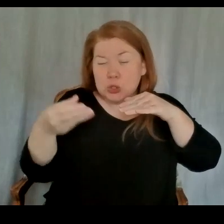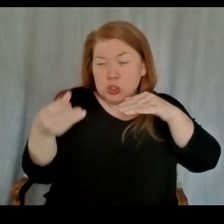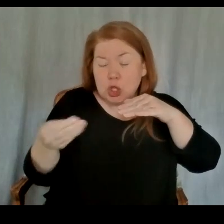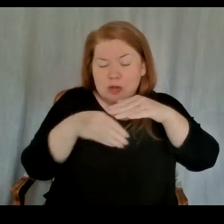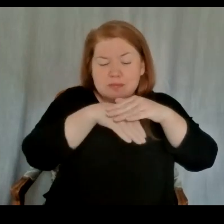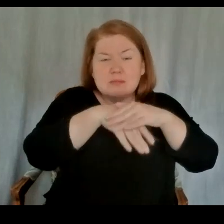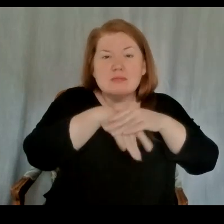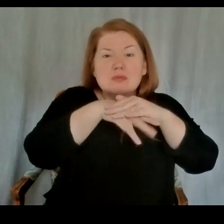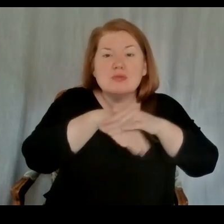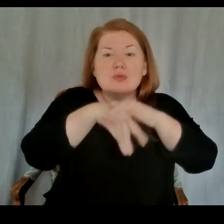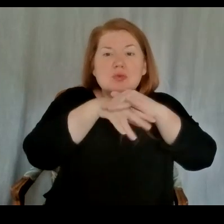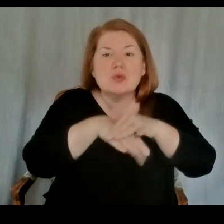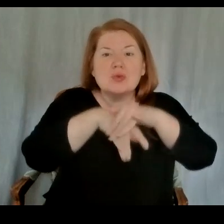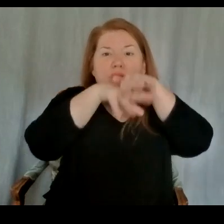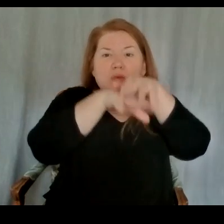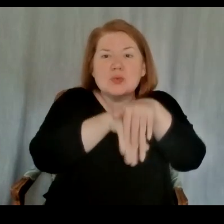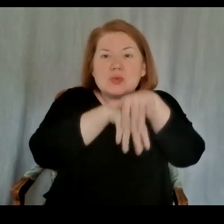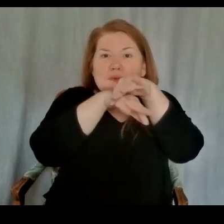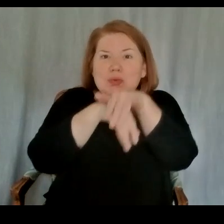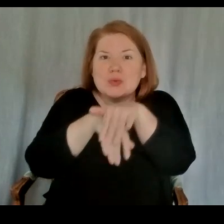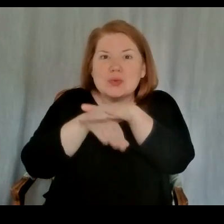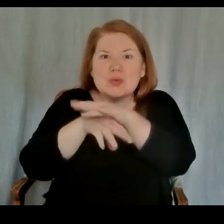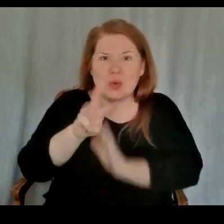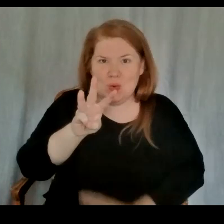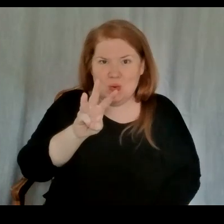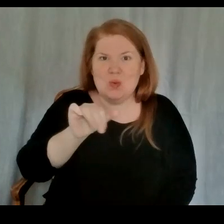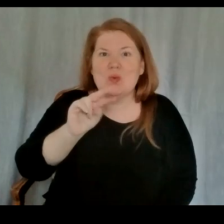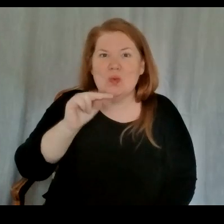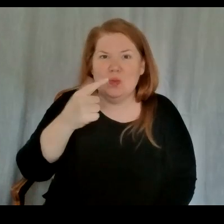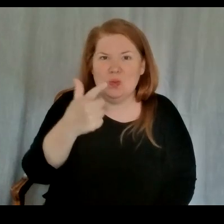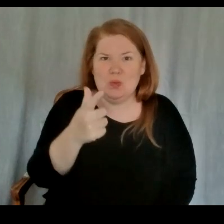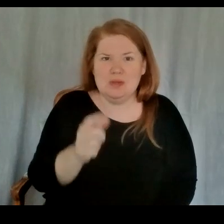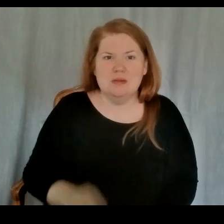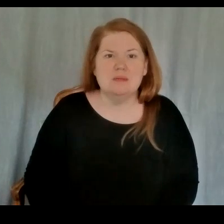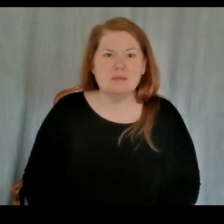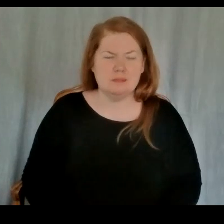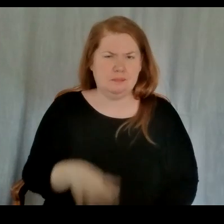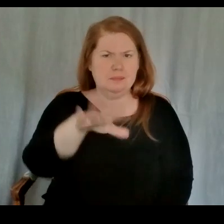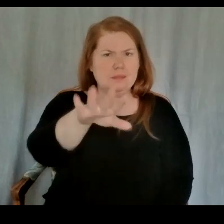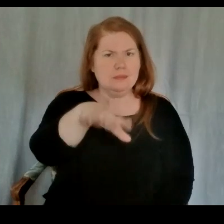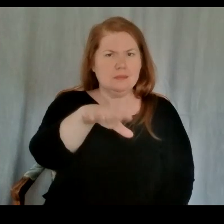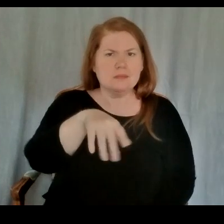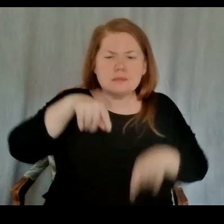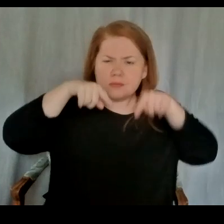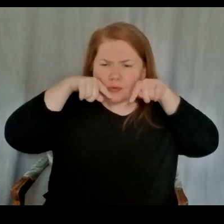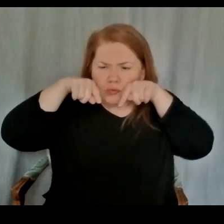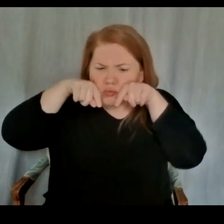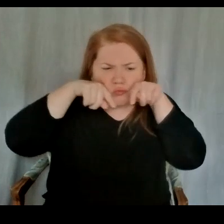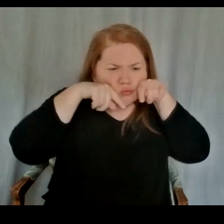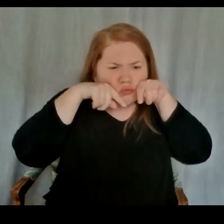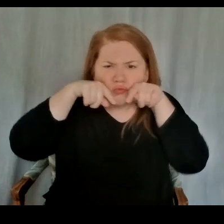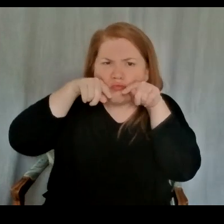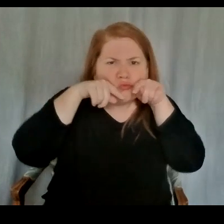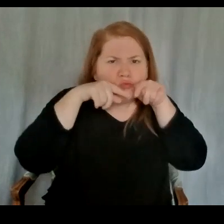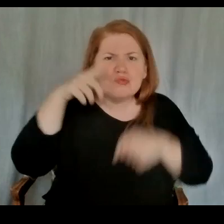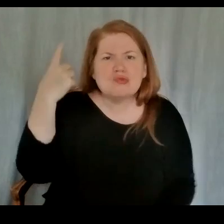easier. So my question is, what do the ladybugs use their antennae for? Do you remember? What do they